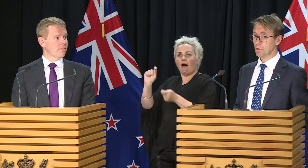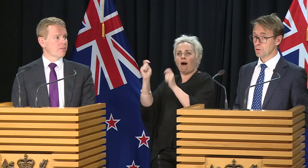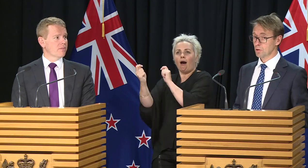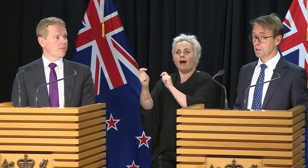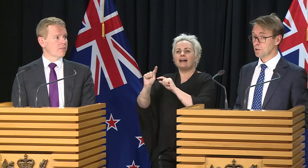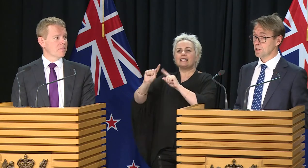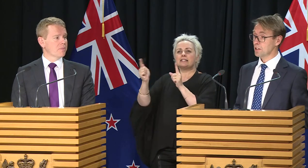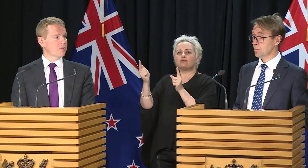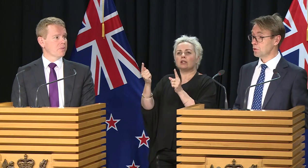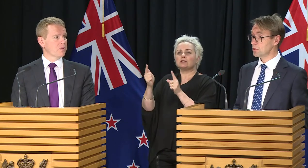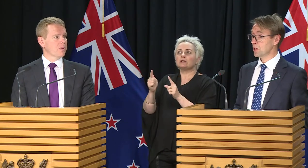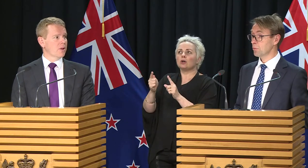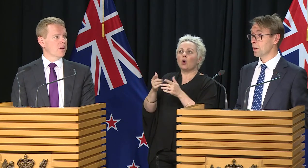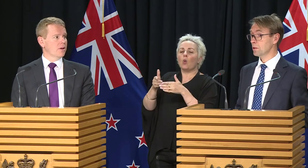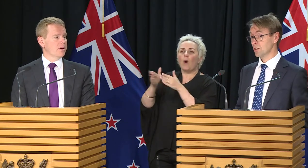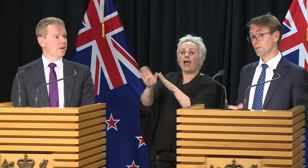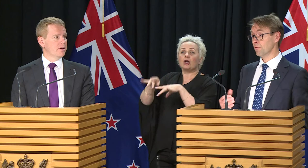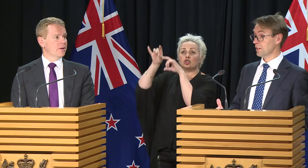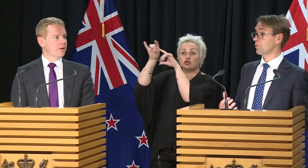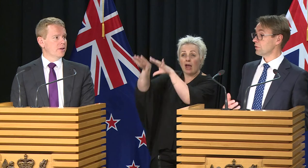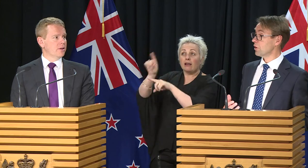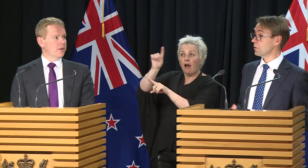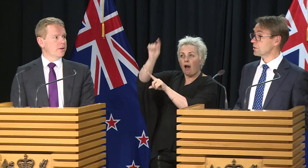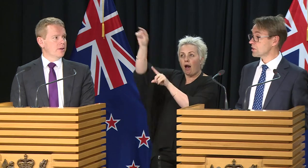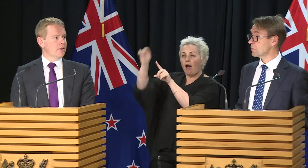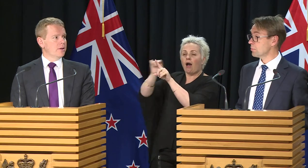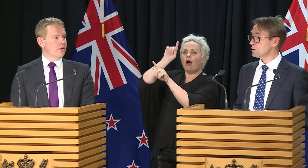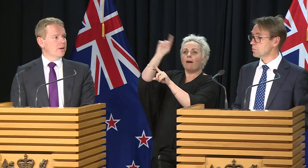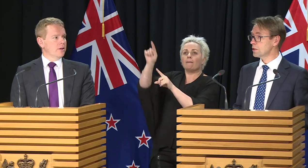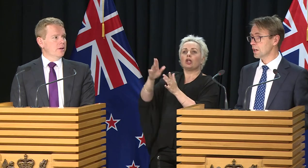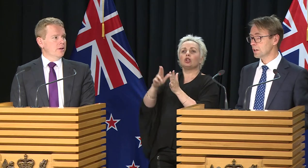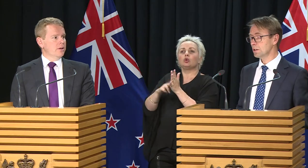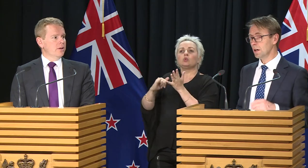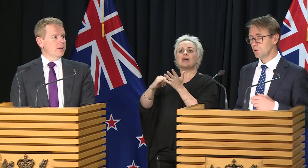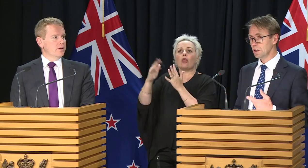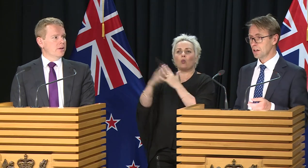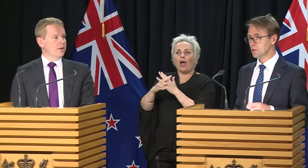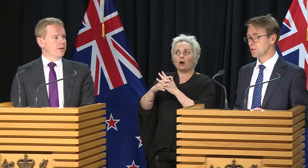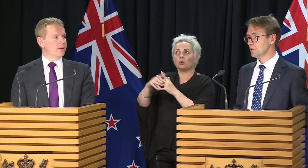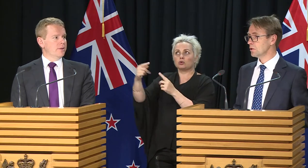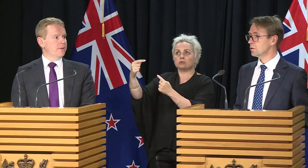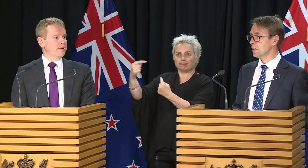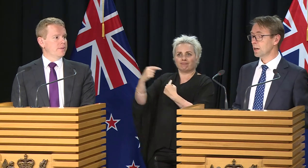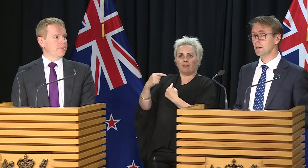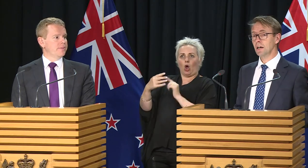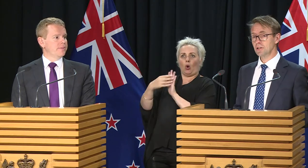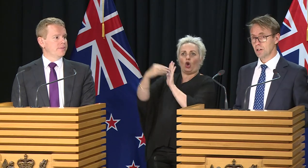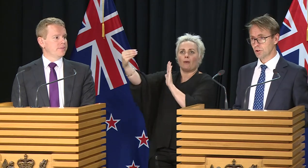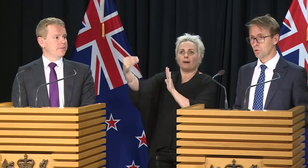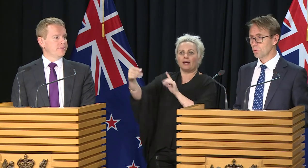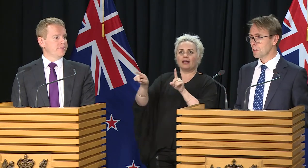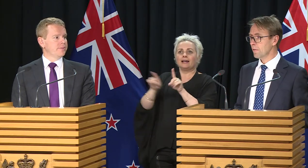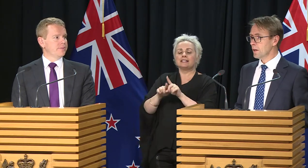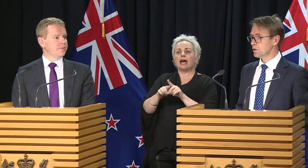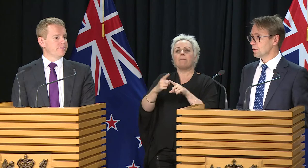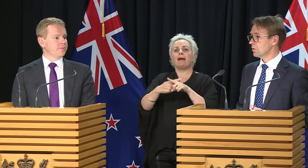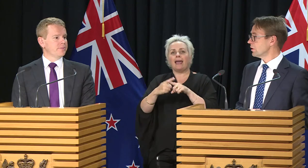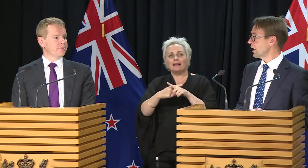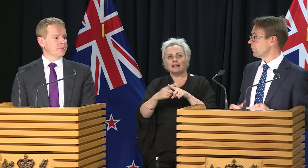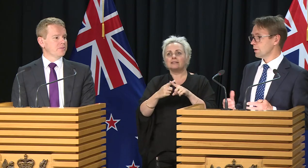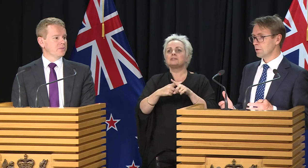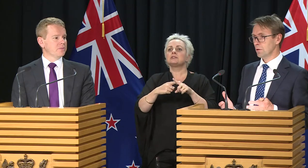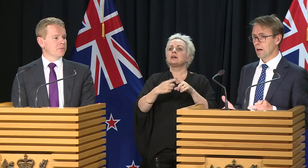approaches in different Australian states, but New South Wales is effectively following the same approach we're taking, the NHS in the UK, South Korea.